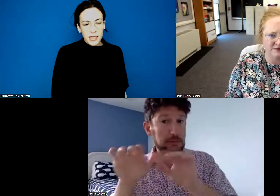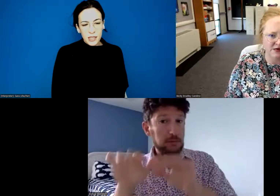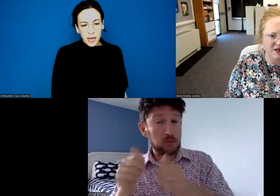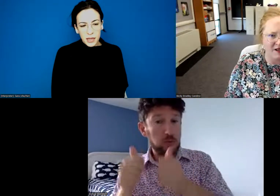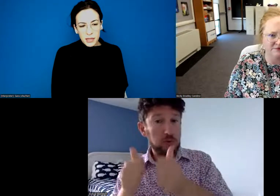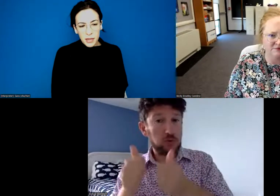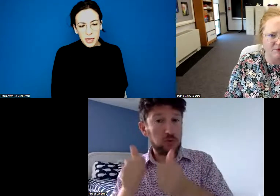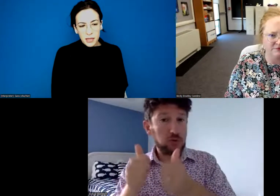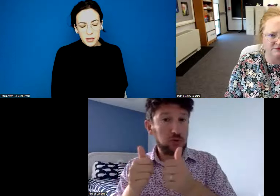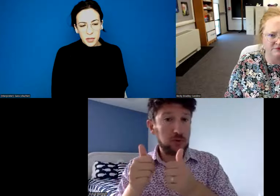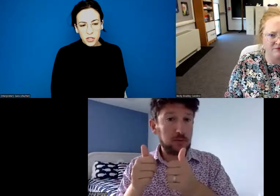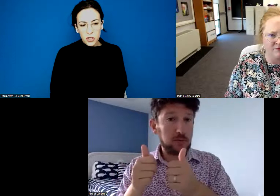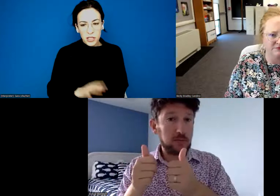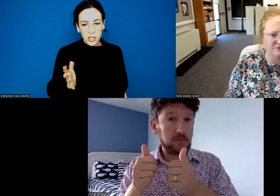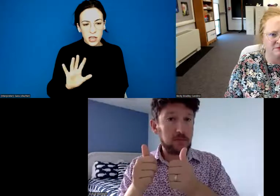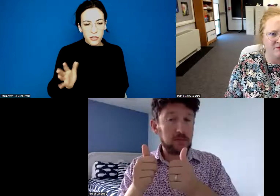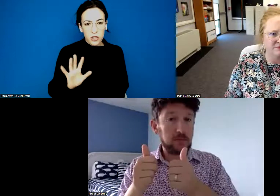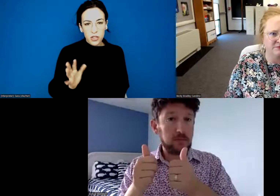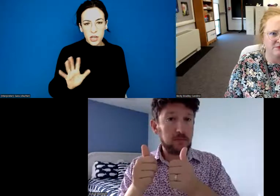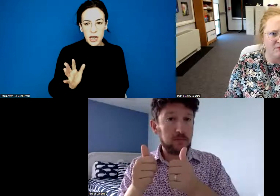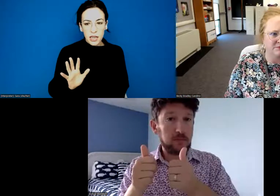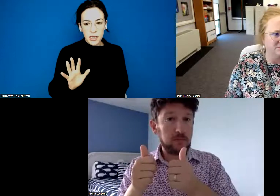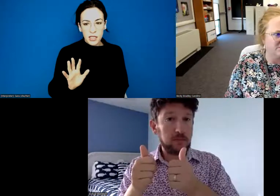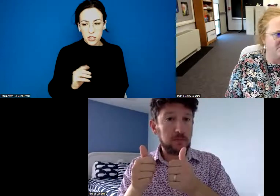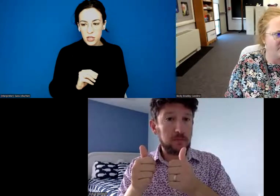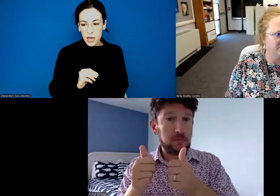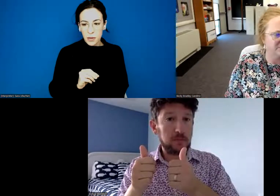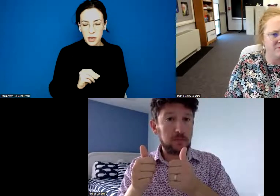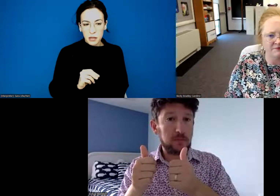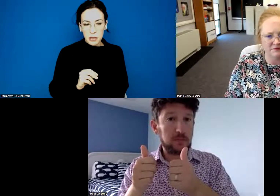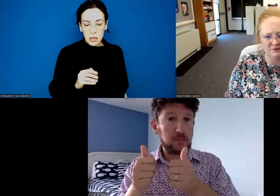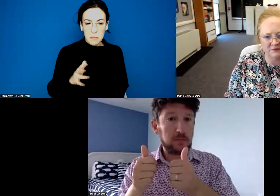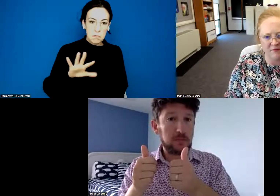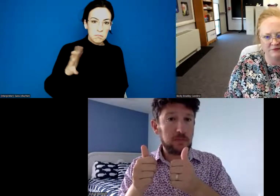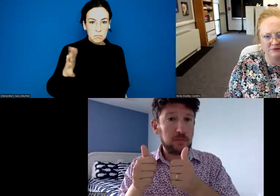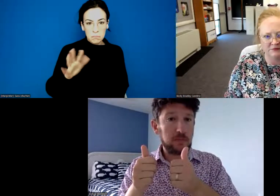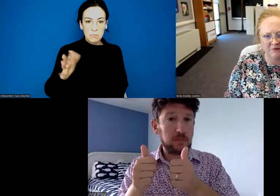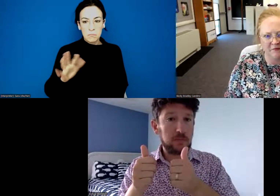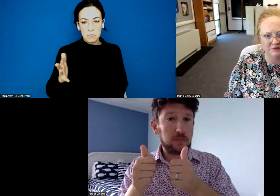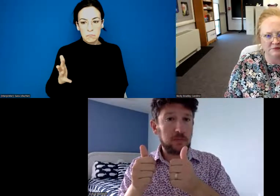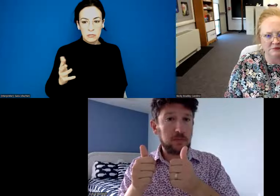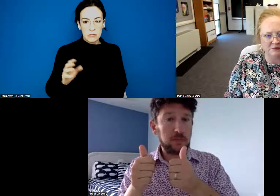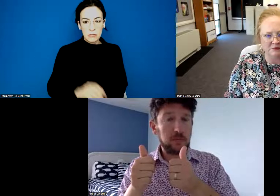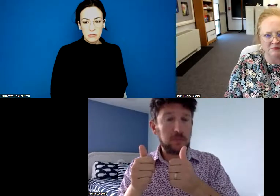I'm trying to see, is my picture clear enough, or should I continue typing?